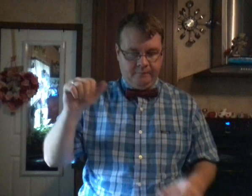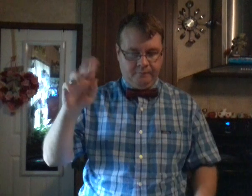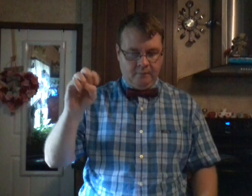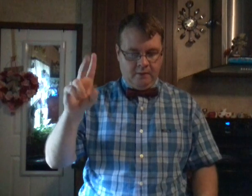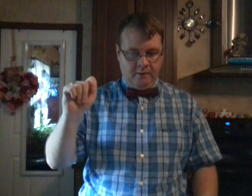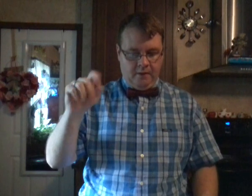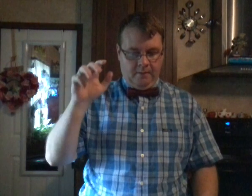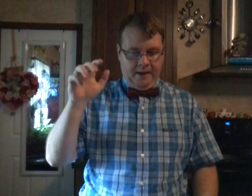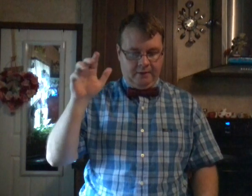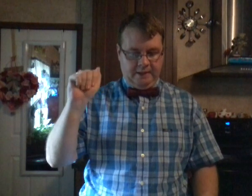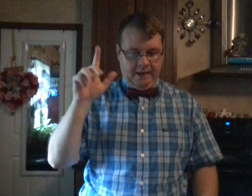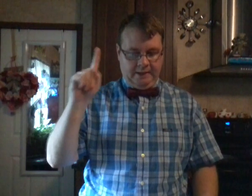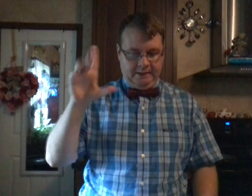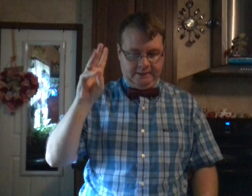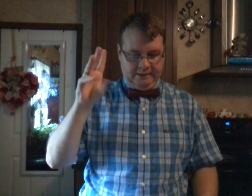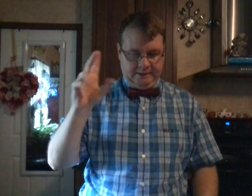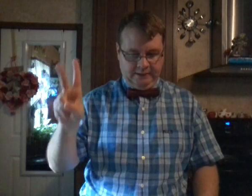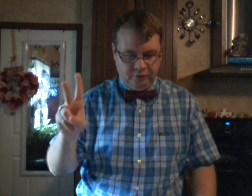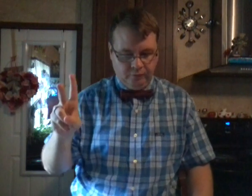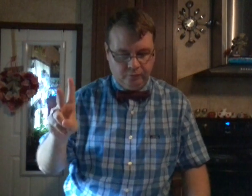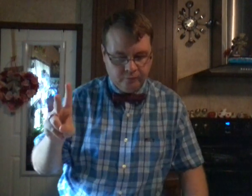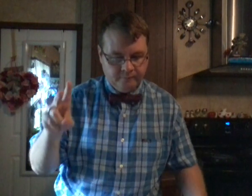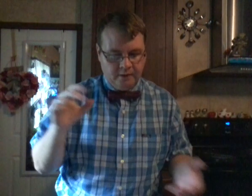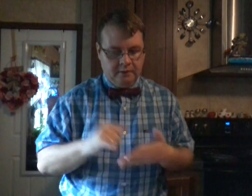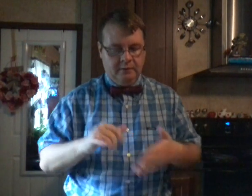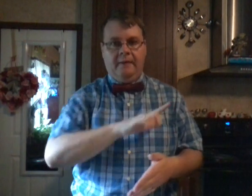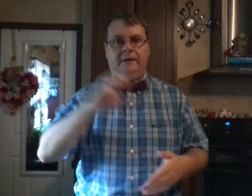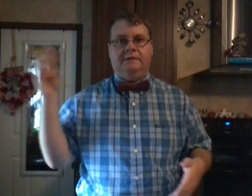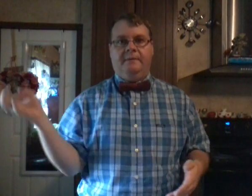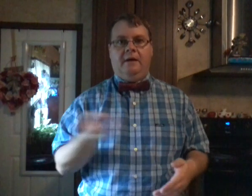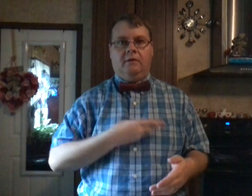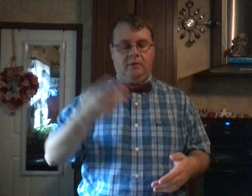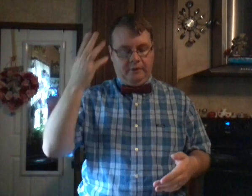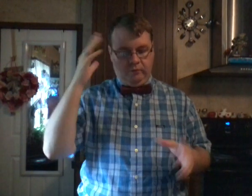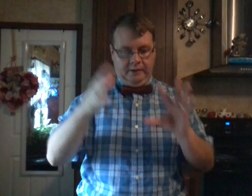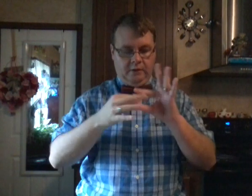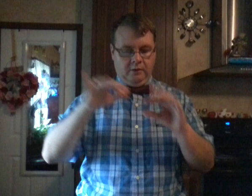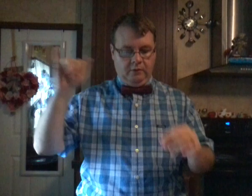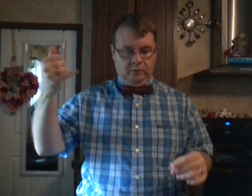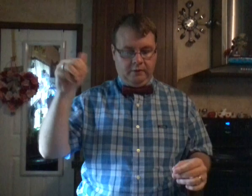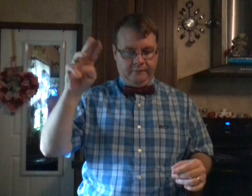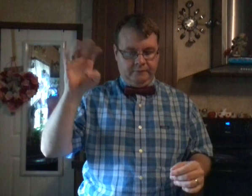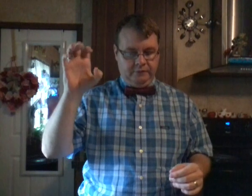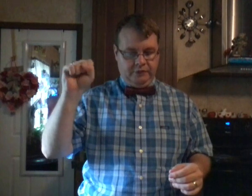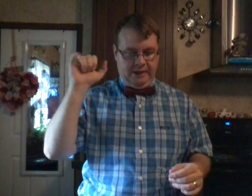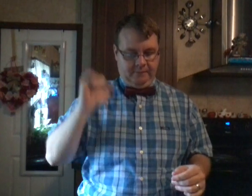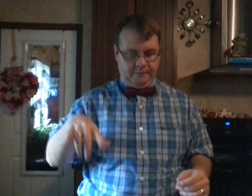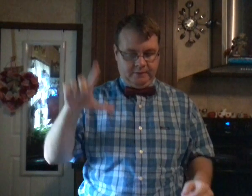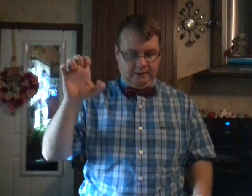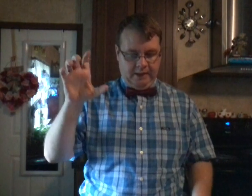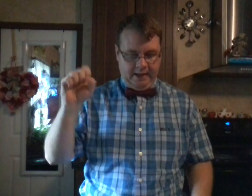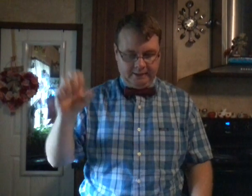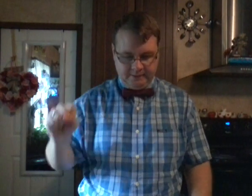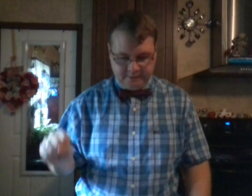about A.D. 62. And that's about all that we know of James the Less.